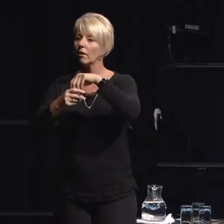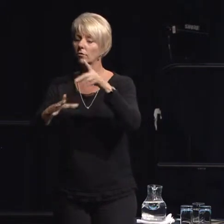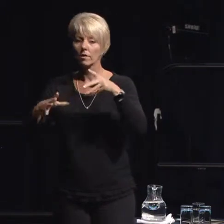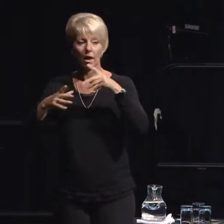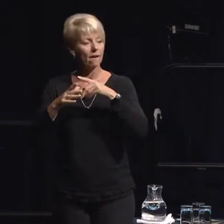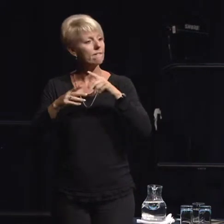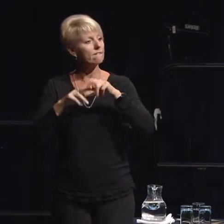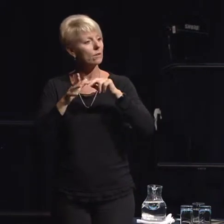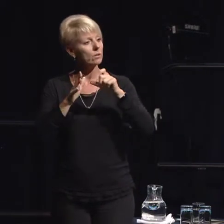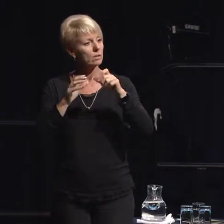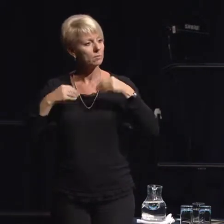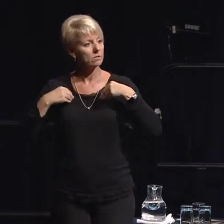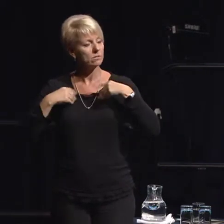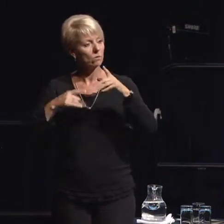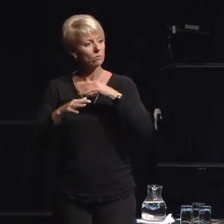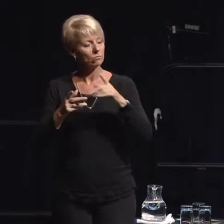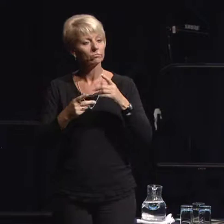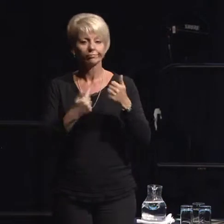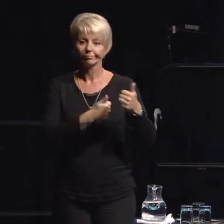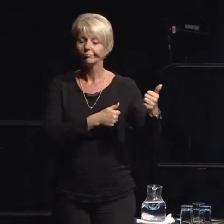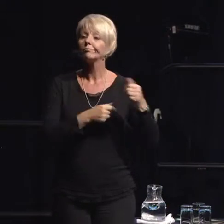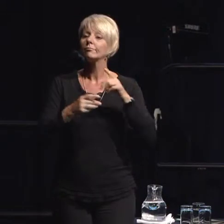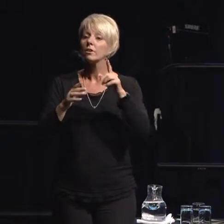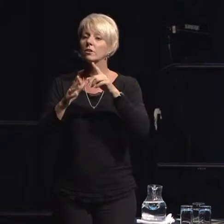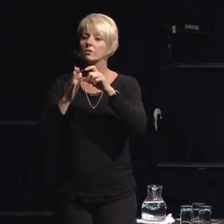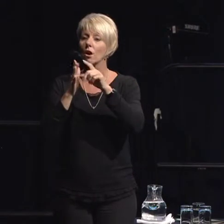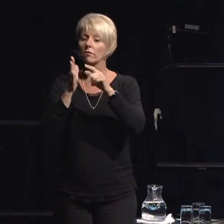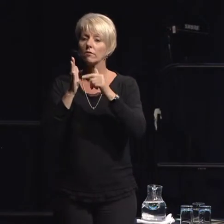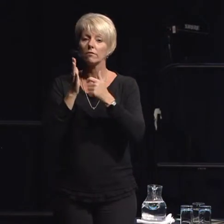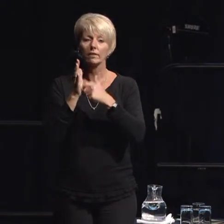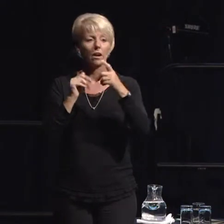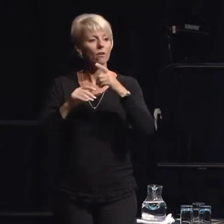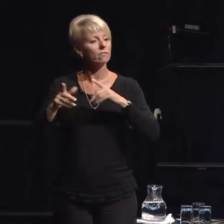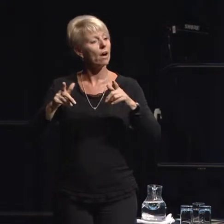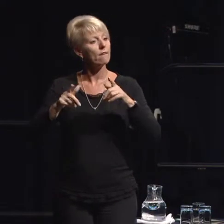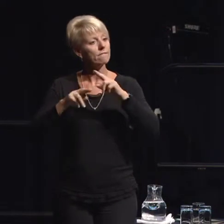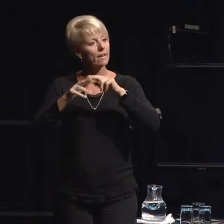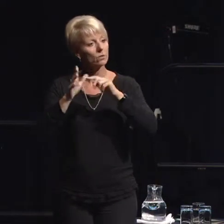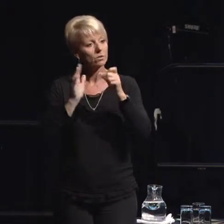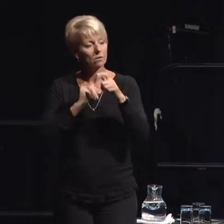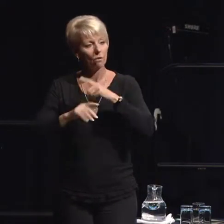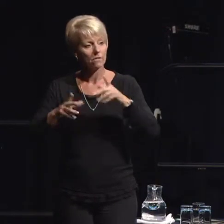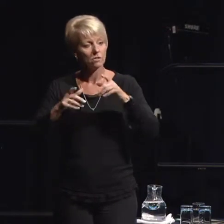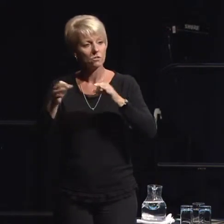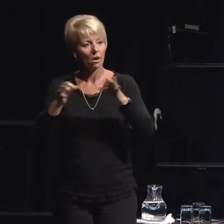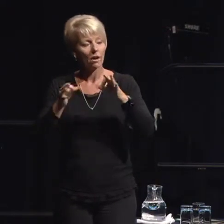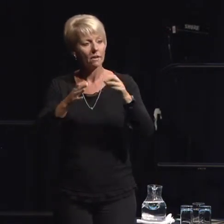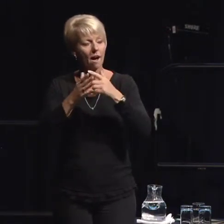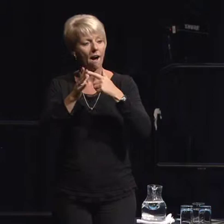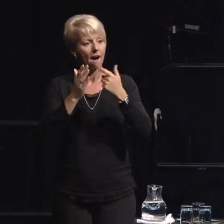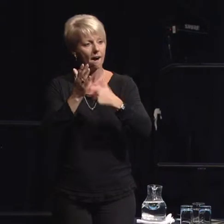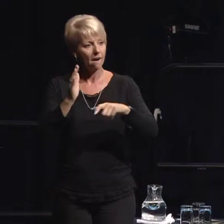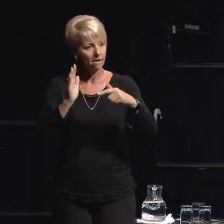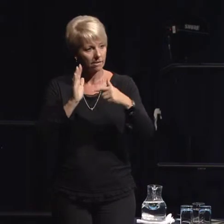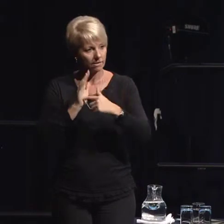Education, John Martin, Director for the Faculty of Design, Arts and Hospitality, Brett Kaepernick, Director